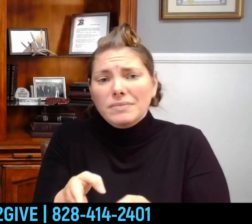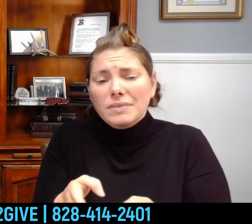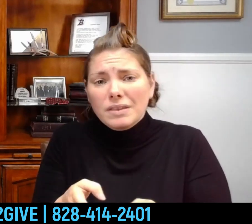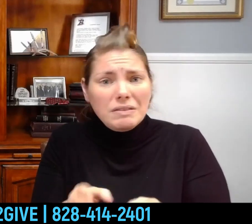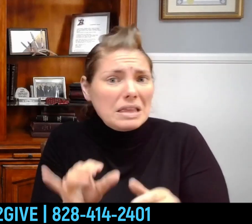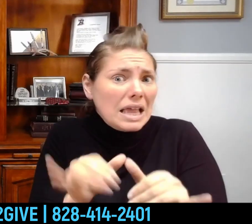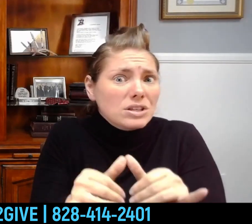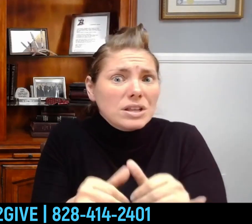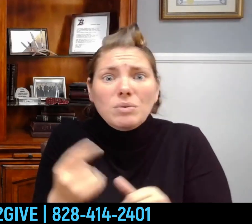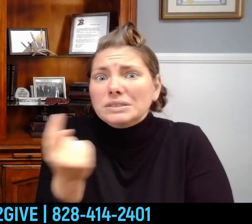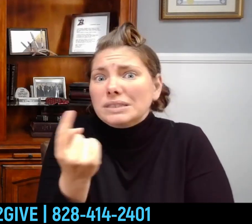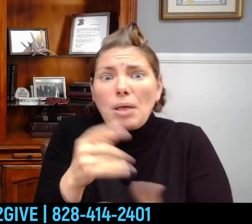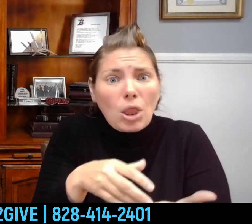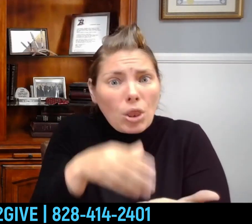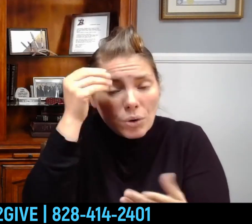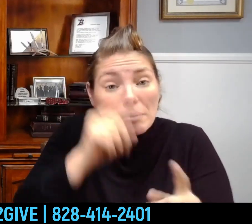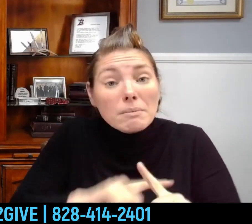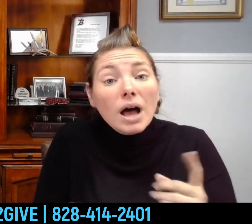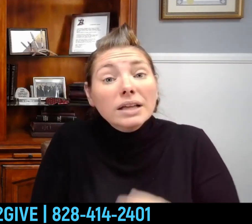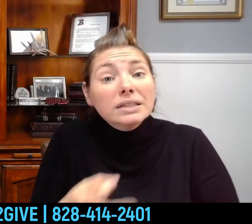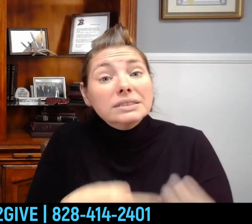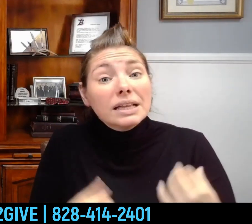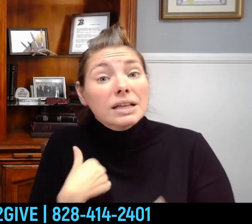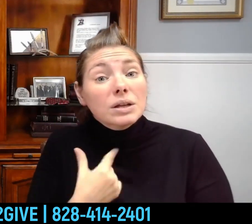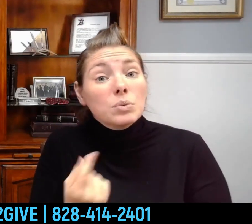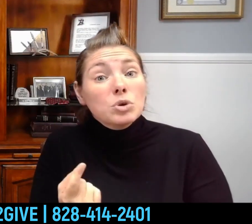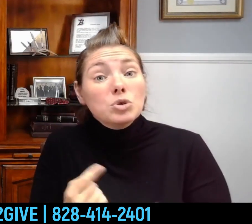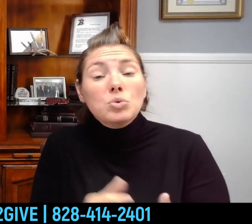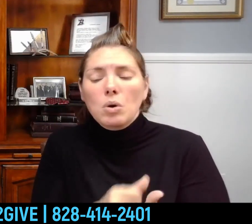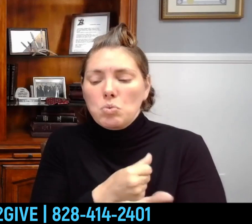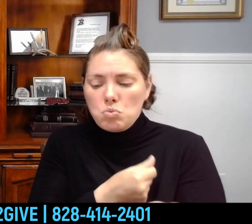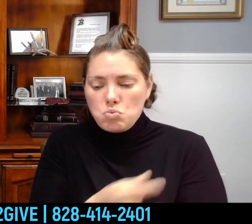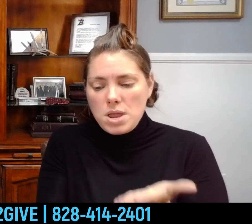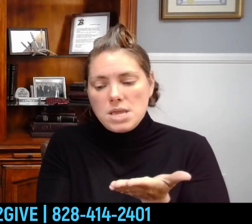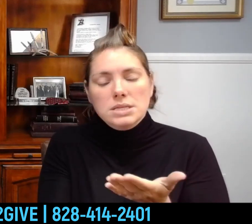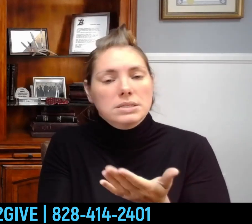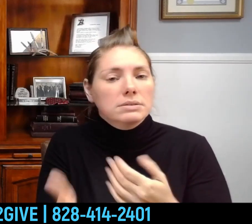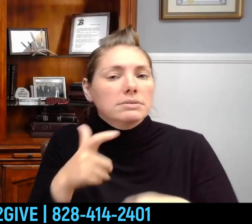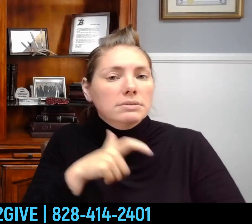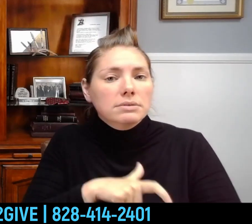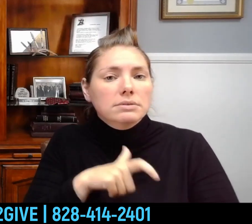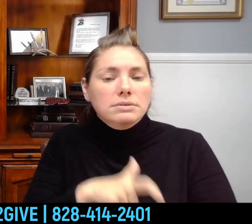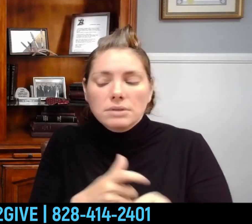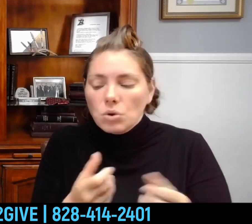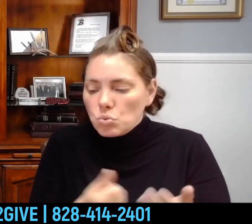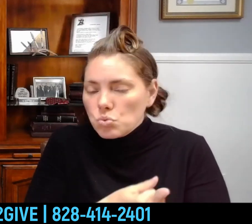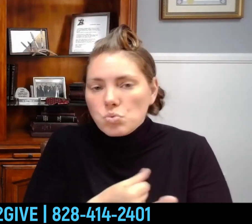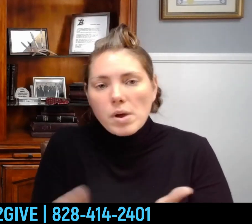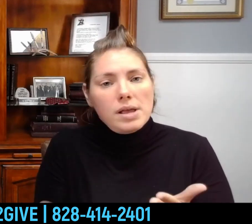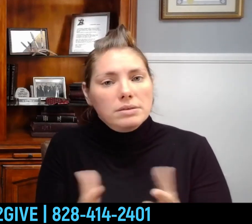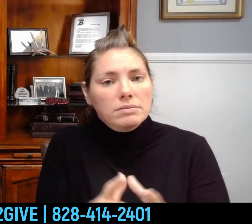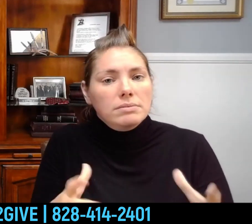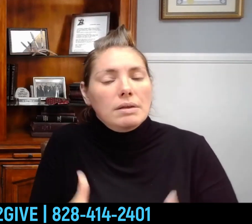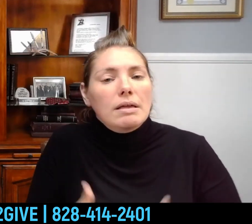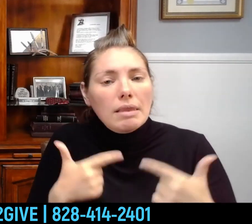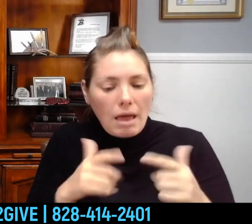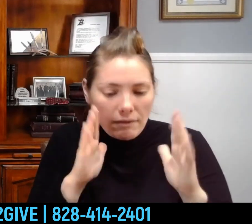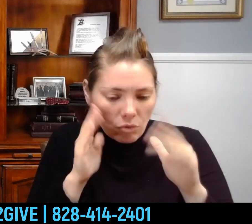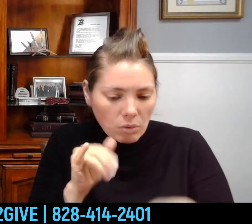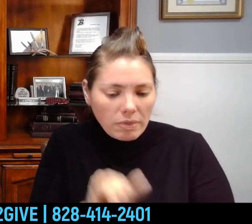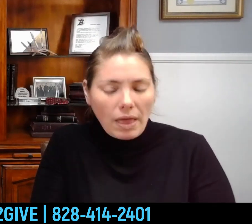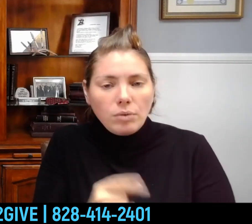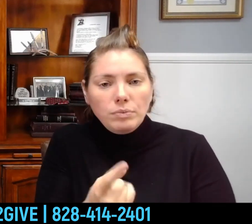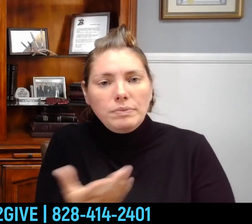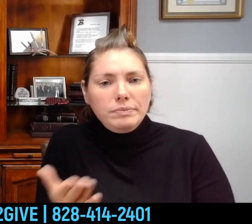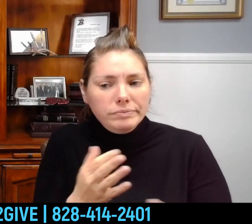of engineering, some kind of learning, but instead I wasted so much of my life into this certain area. I'm